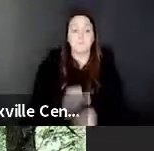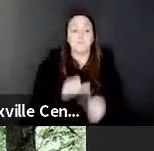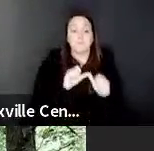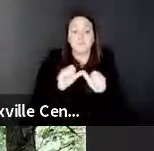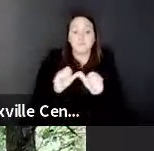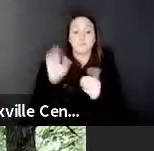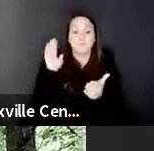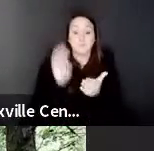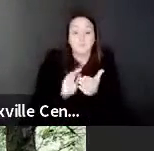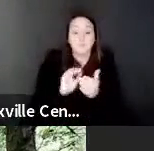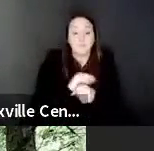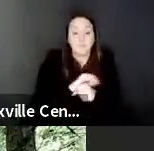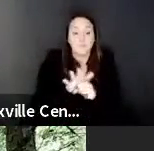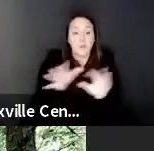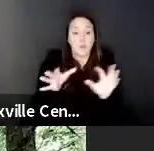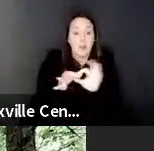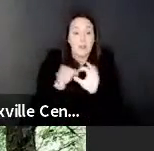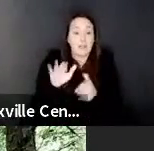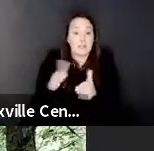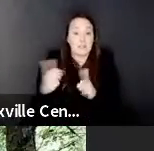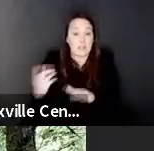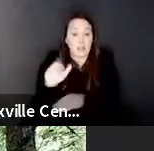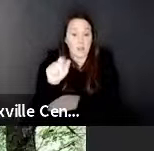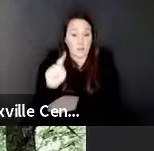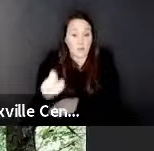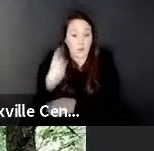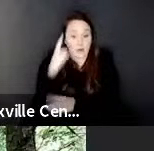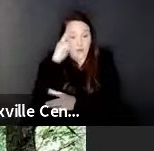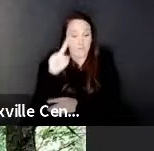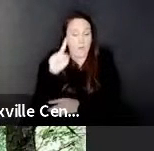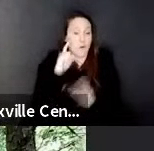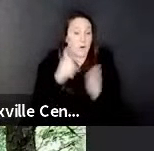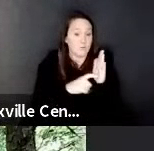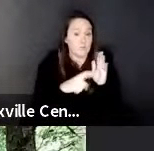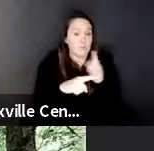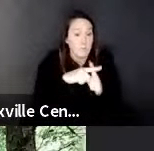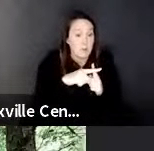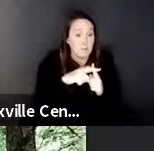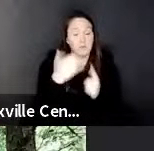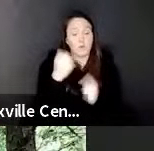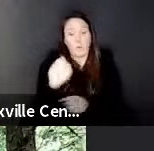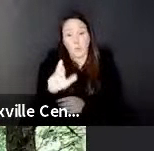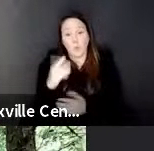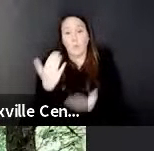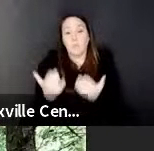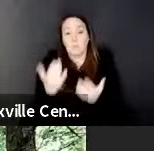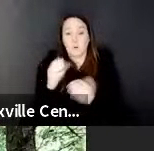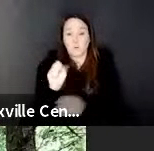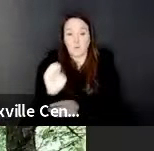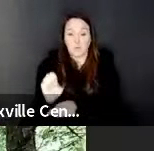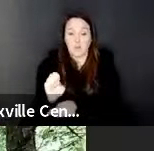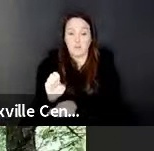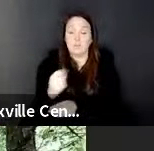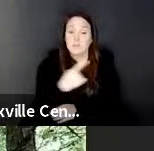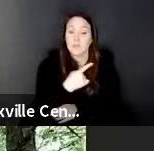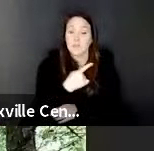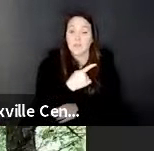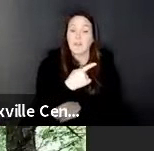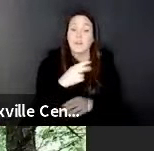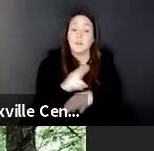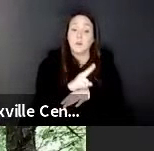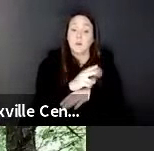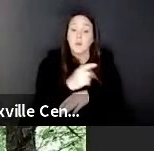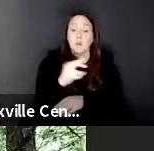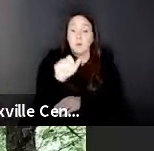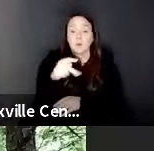or decreased COVID-19 related death rate for identified positive or probable cases. For this benchmark, we use the